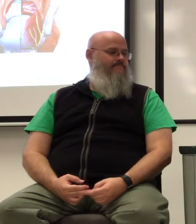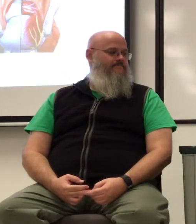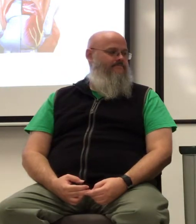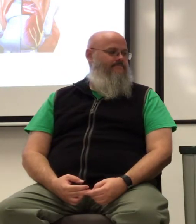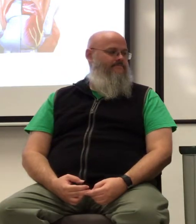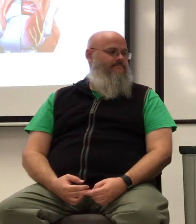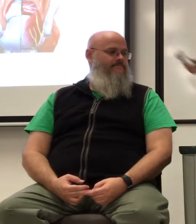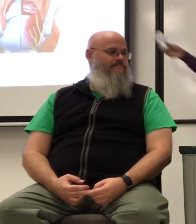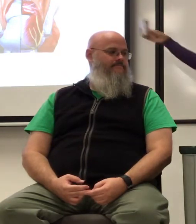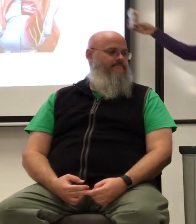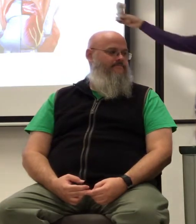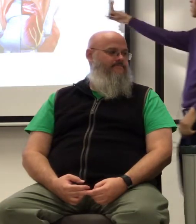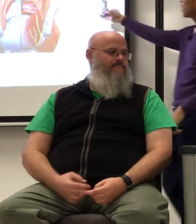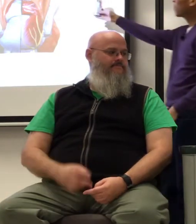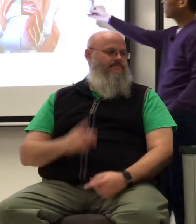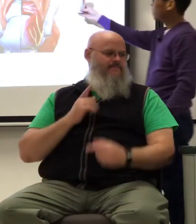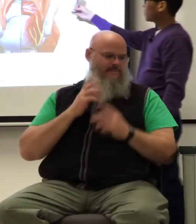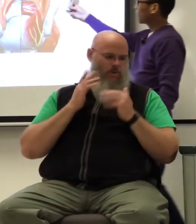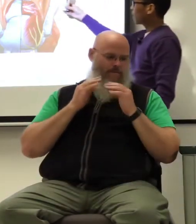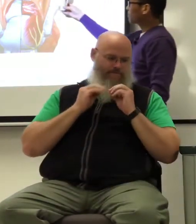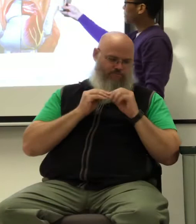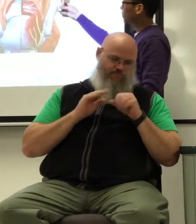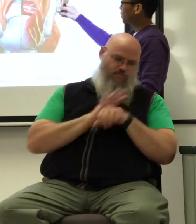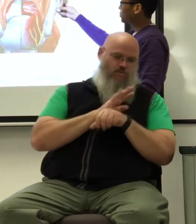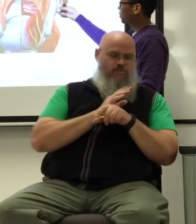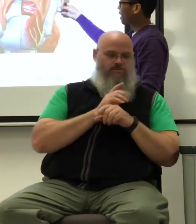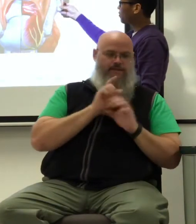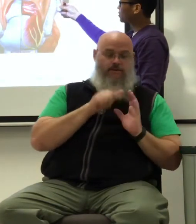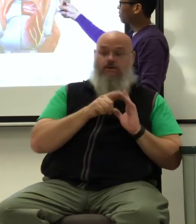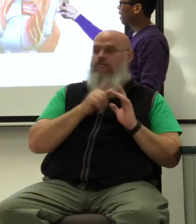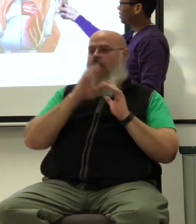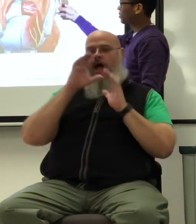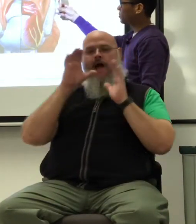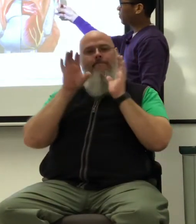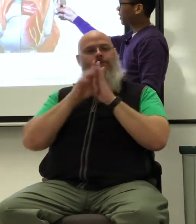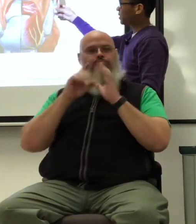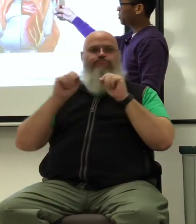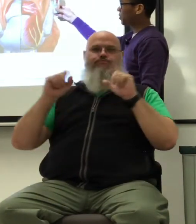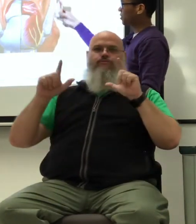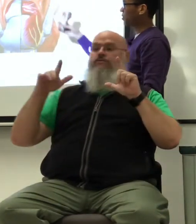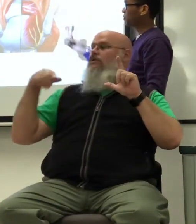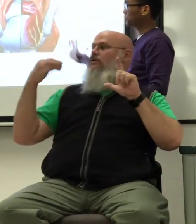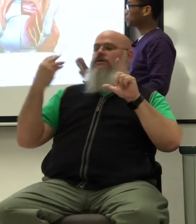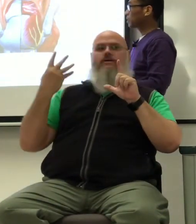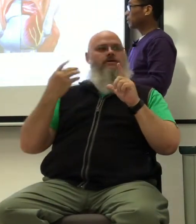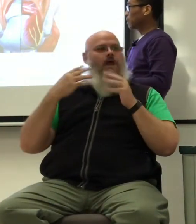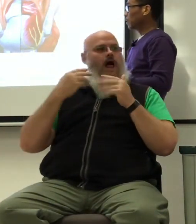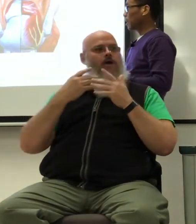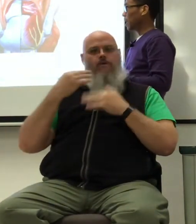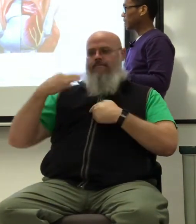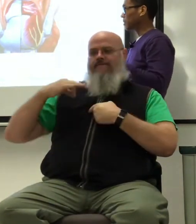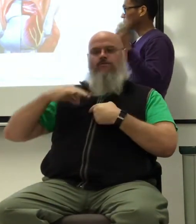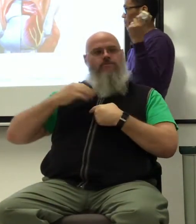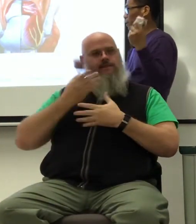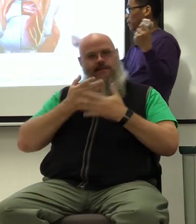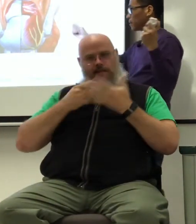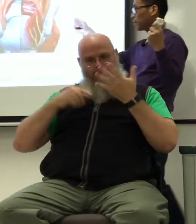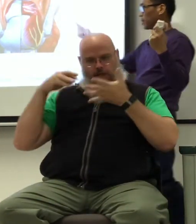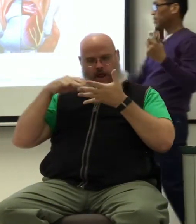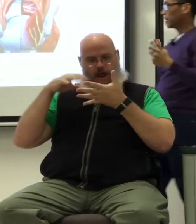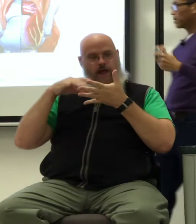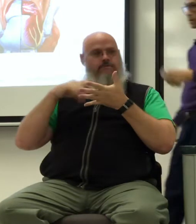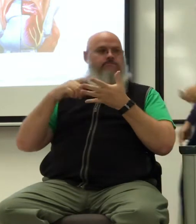I'll put it completely back together, but yeah, I took a big picture of that. There's a lot of useful things you can use to study